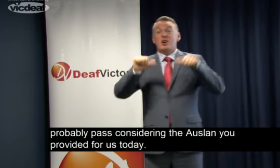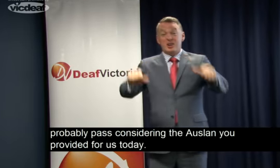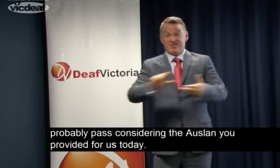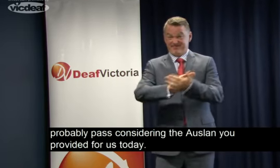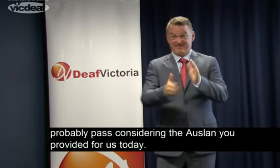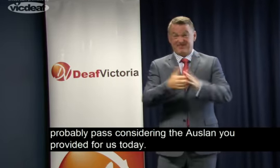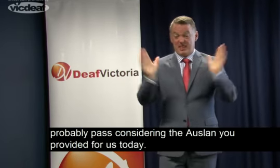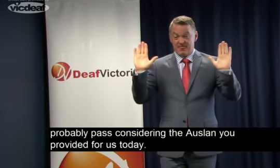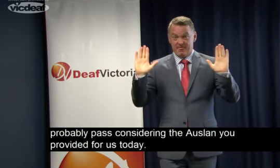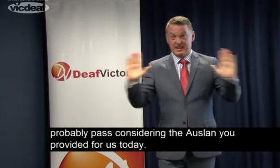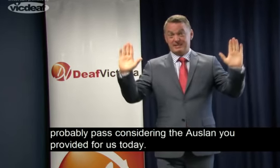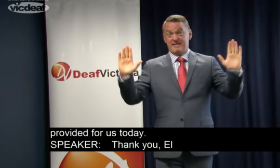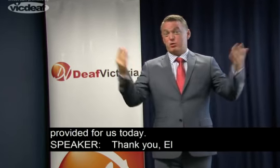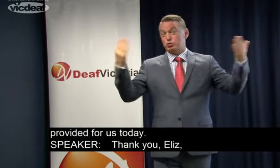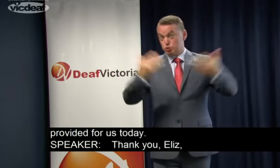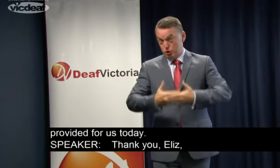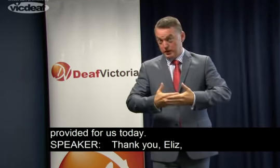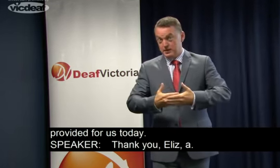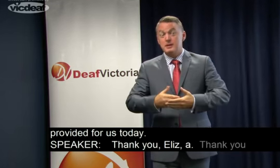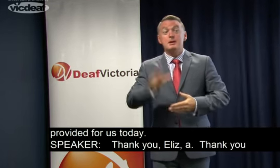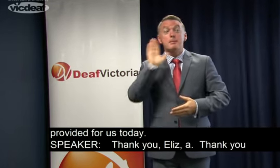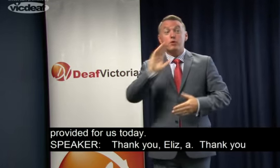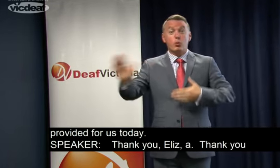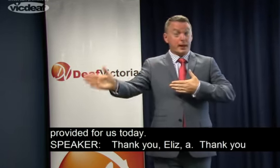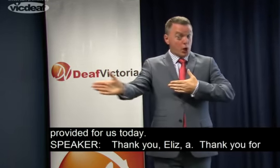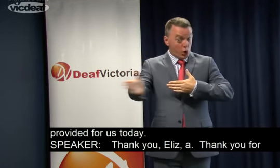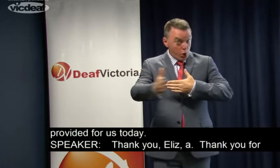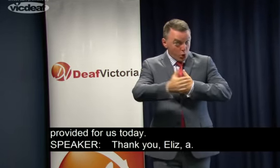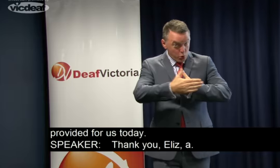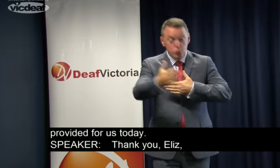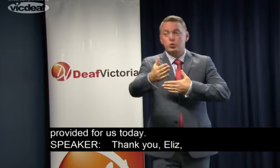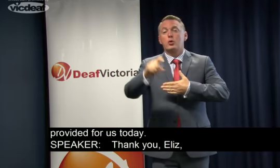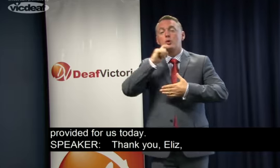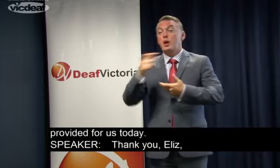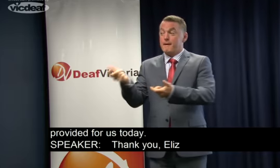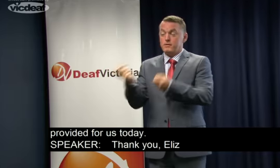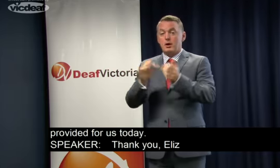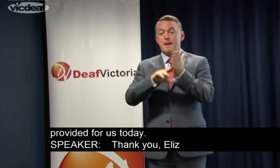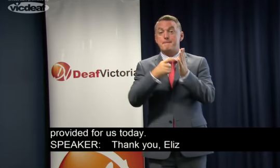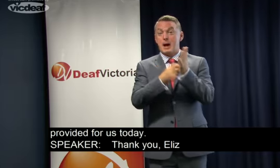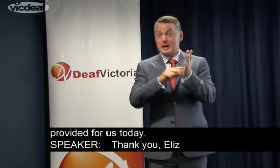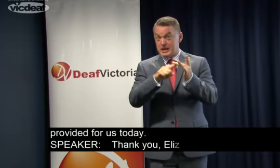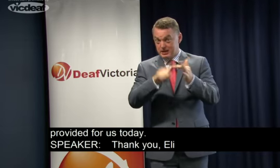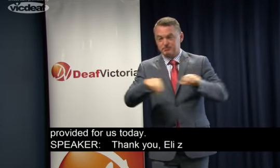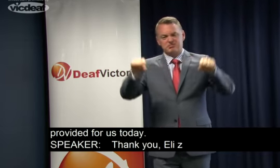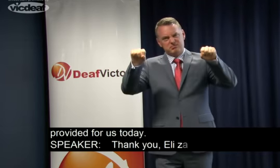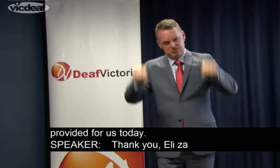Thank you for your question. Now that's it. No more questions for tonight. Now, before we end this session, I'd like to